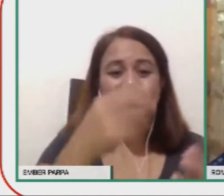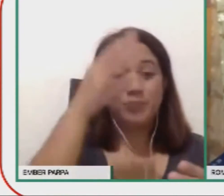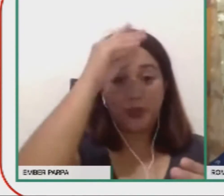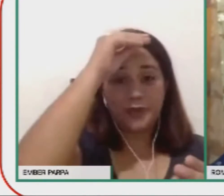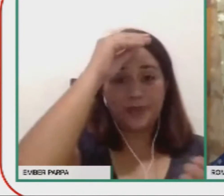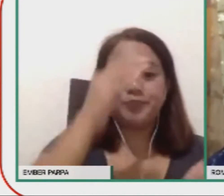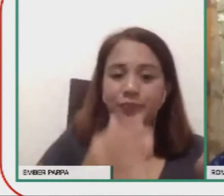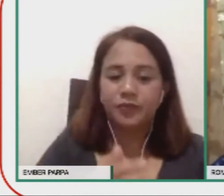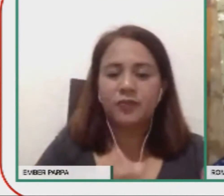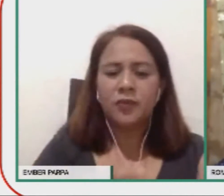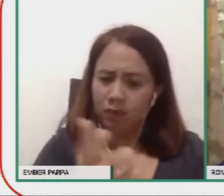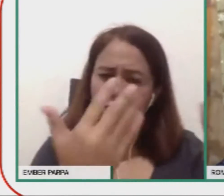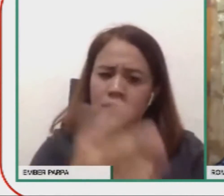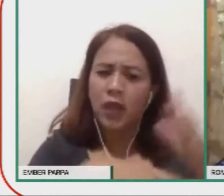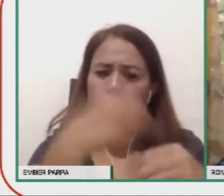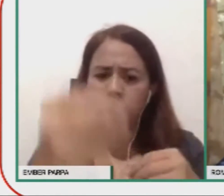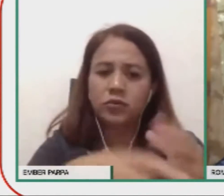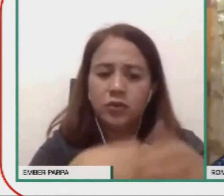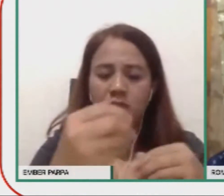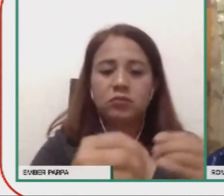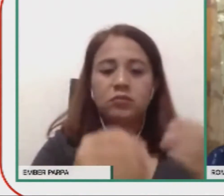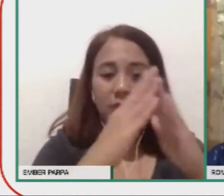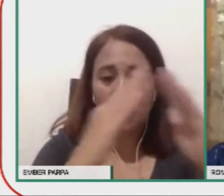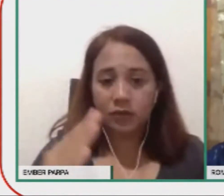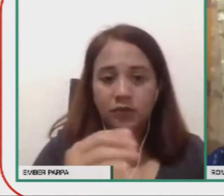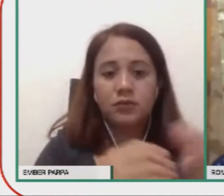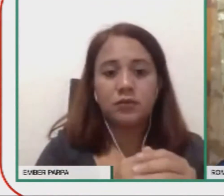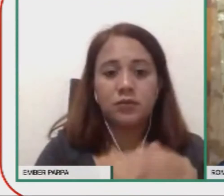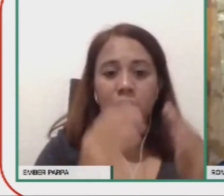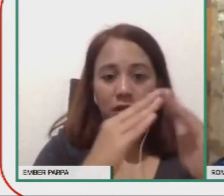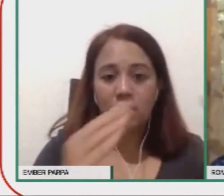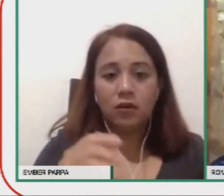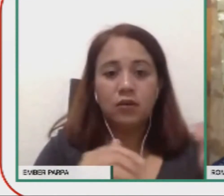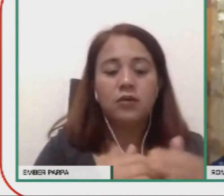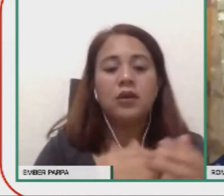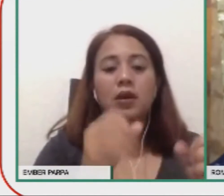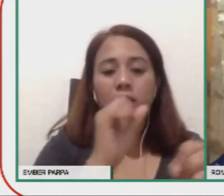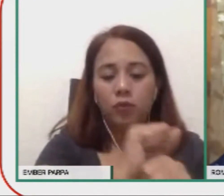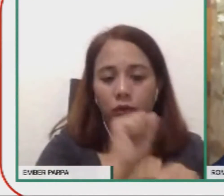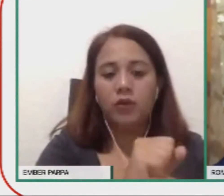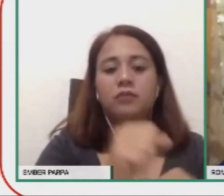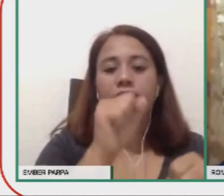go out of the house and just walk